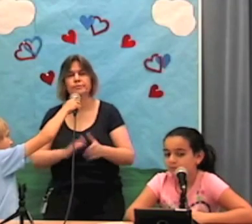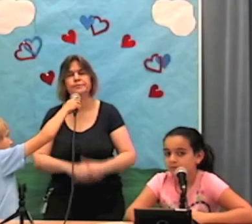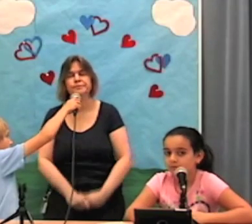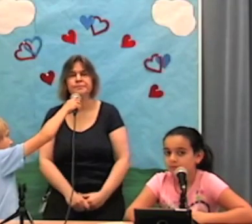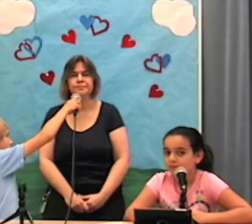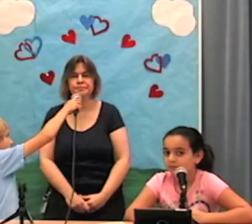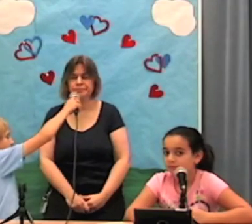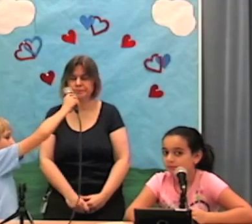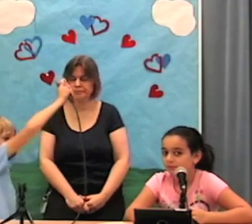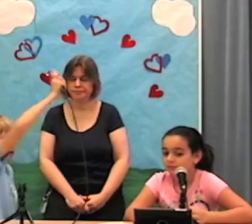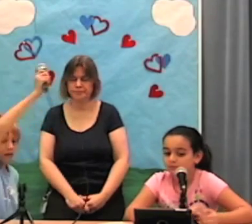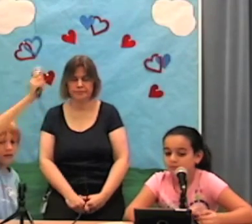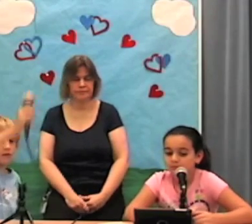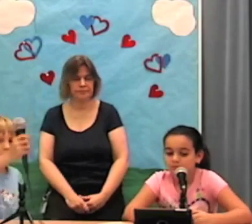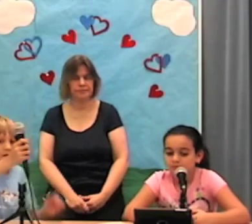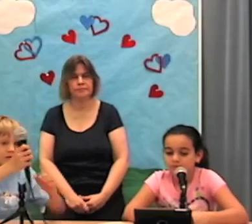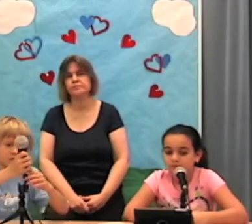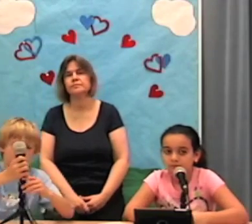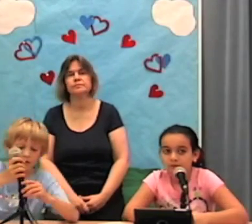author.